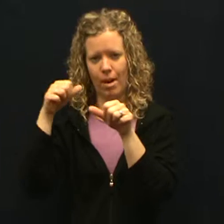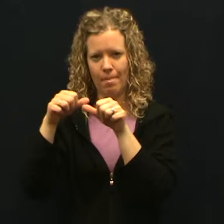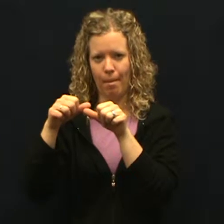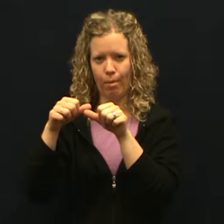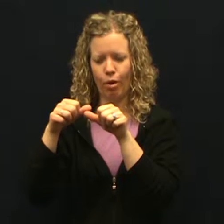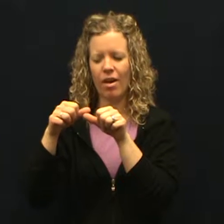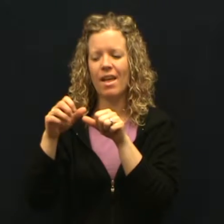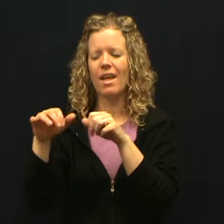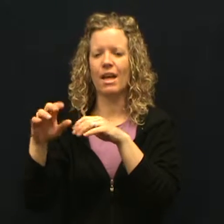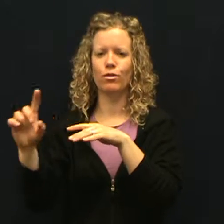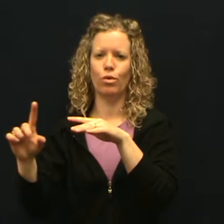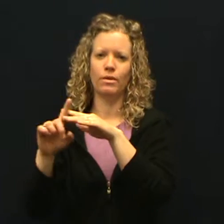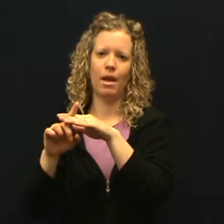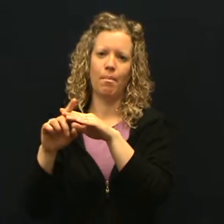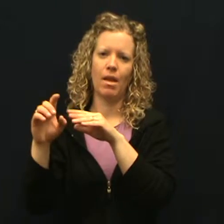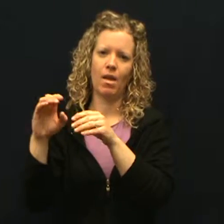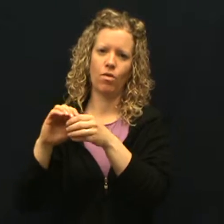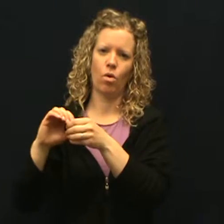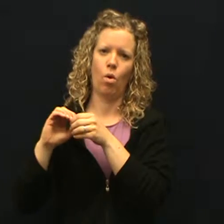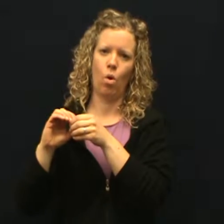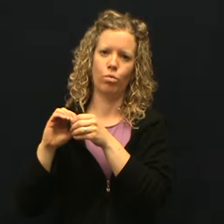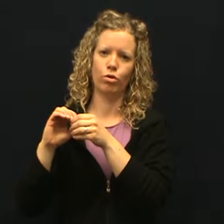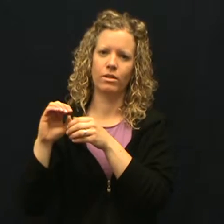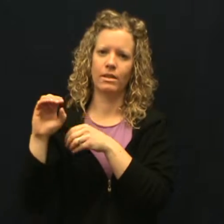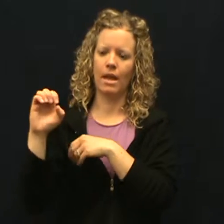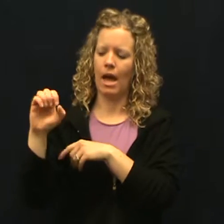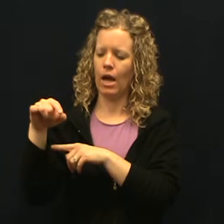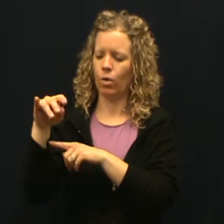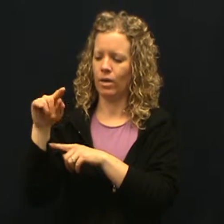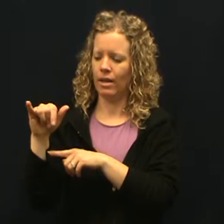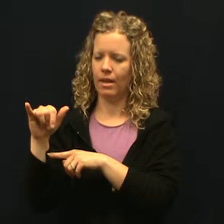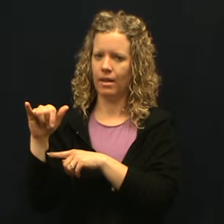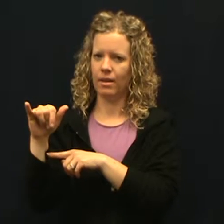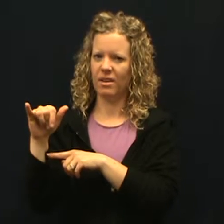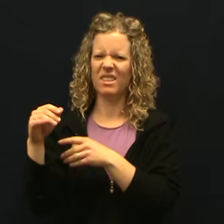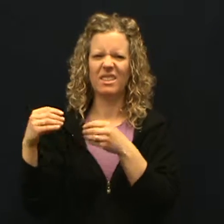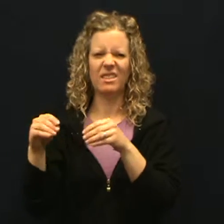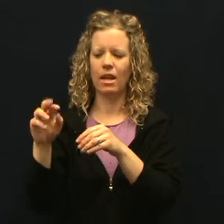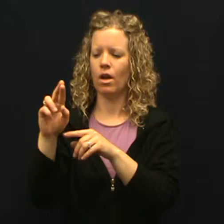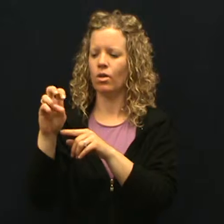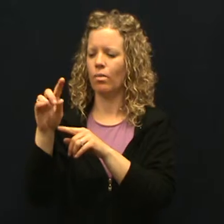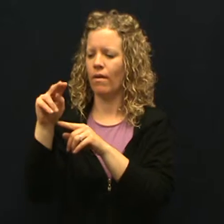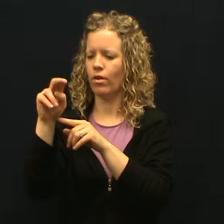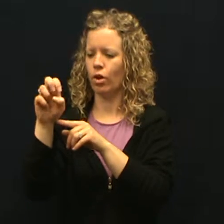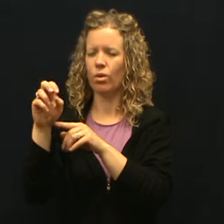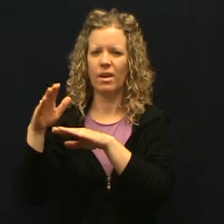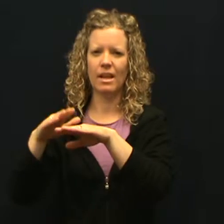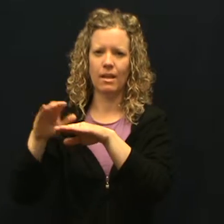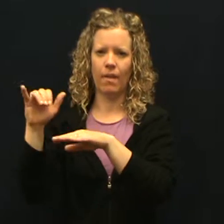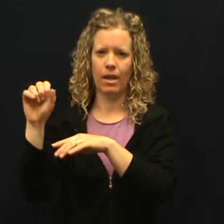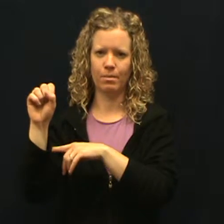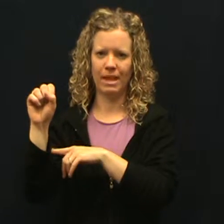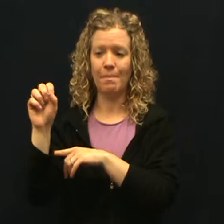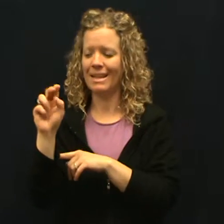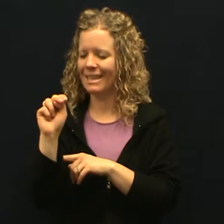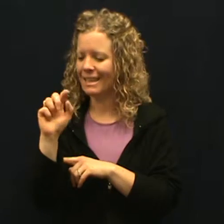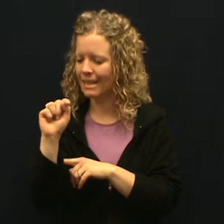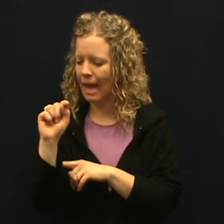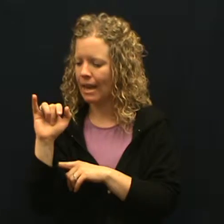up in that owner's equity piece because sales revenue is on the income statement. Net income goes into retained earnings.